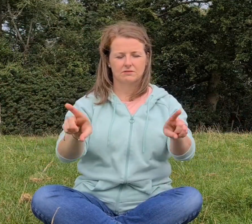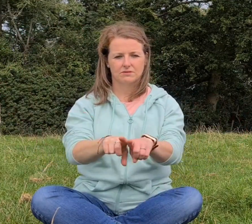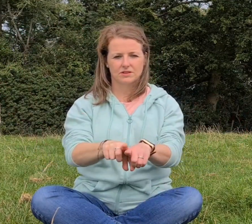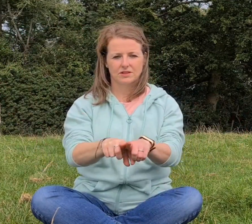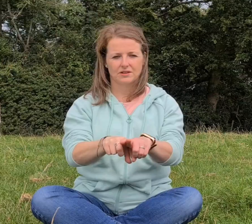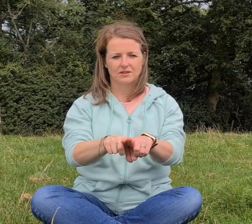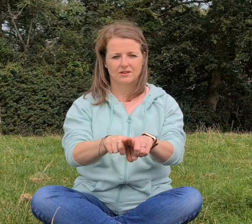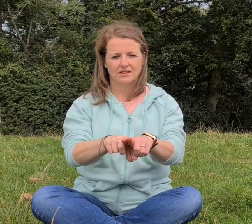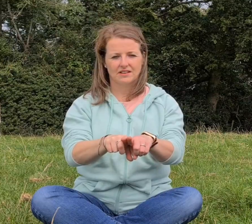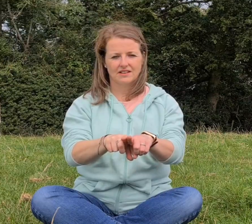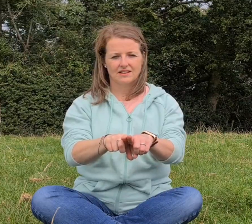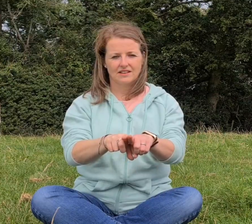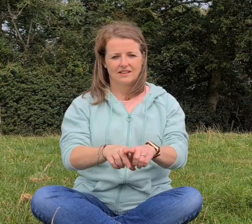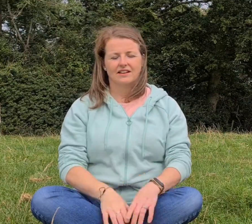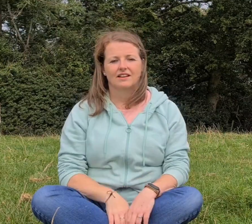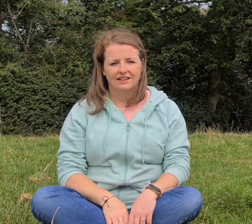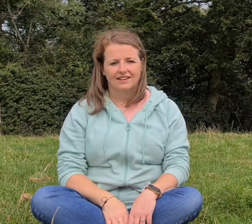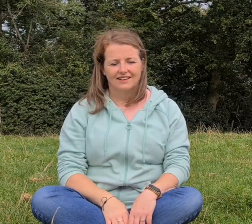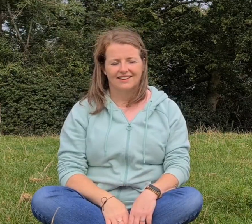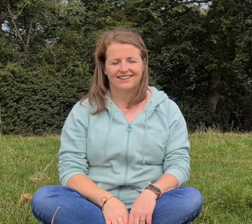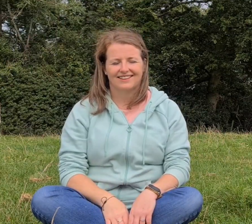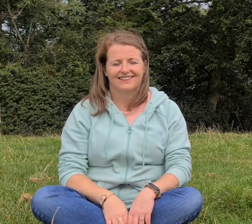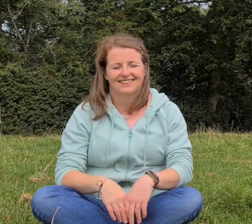rainbow too.